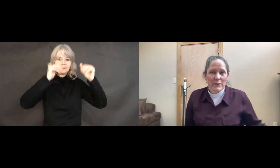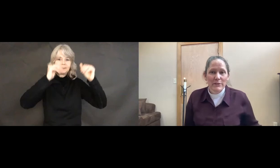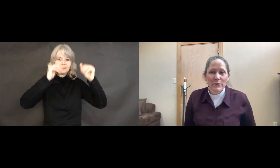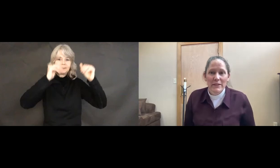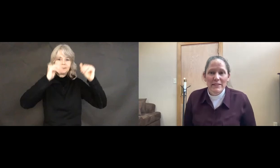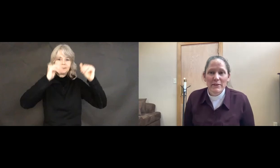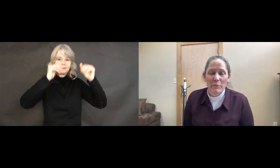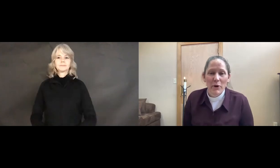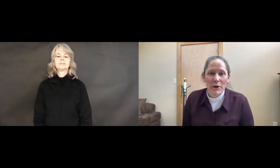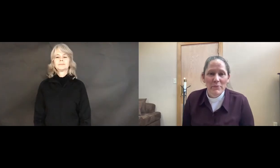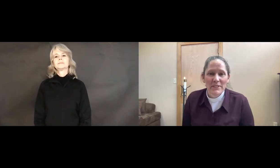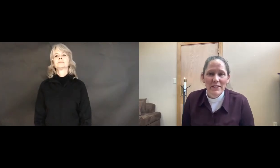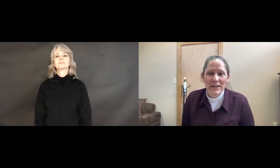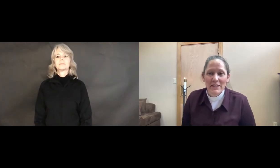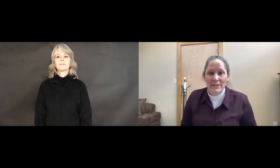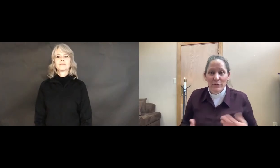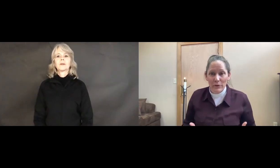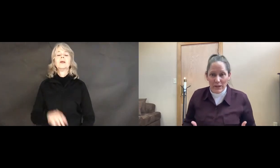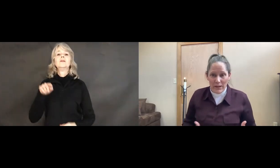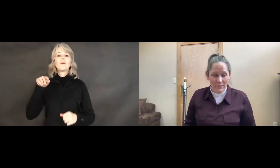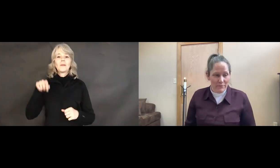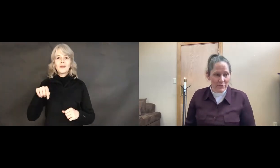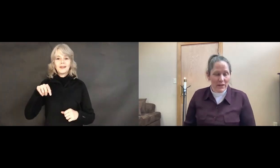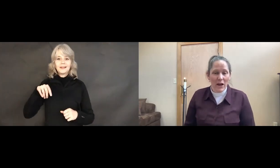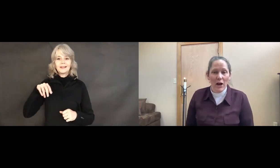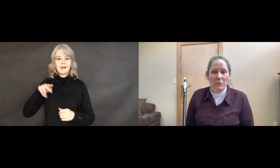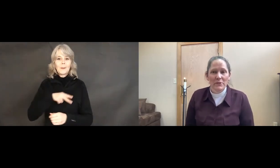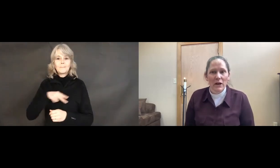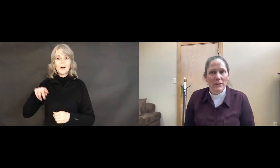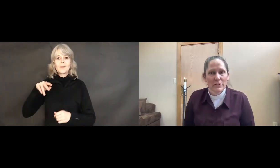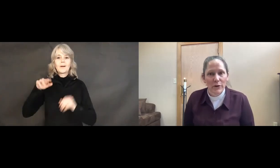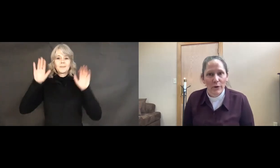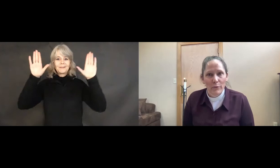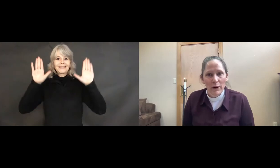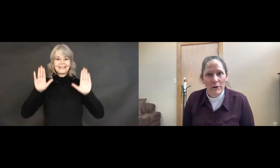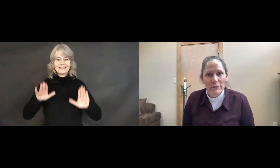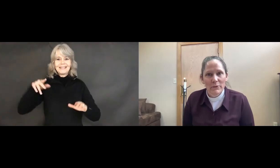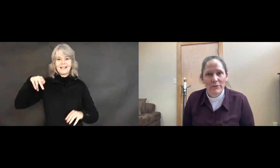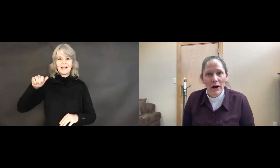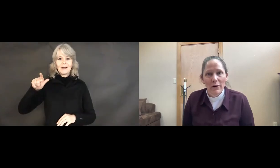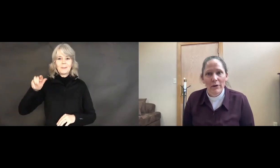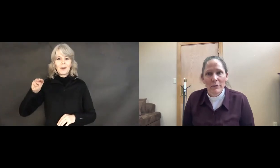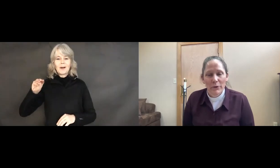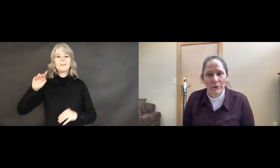So this Palm Sunday story helps us know where some of our